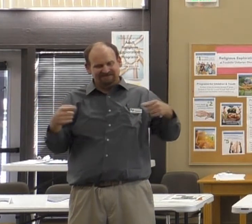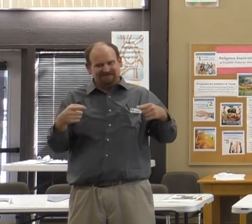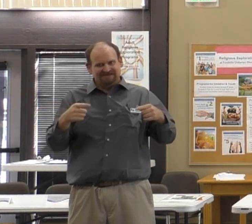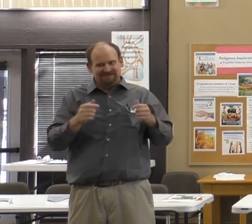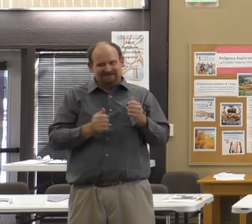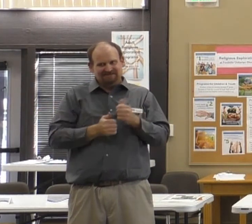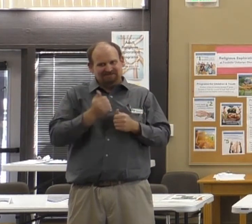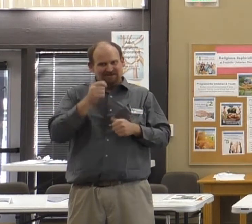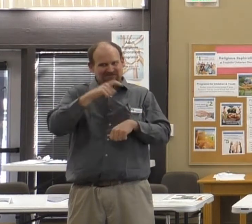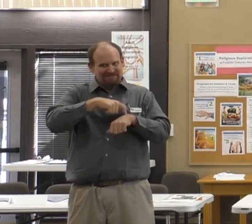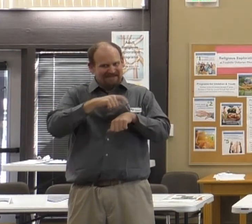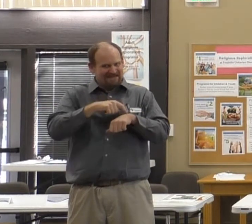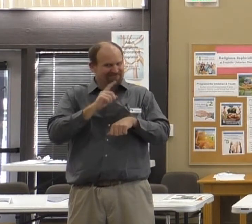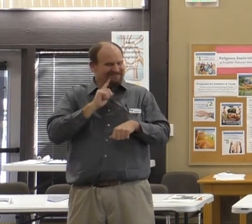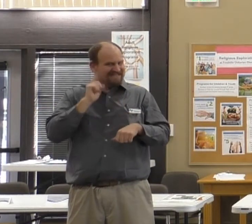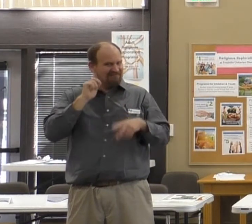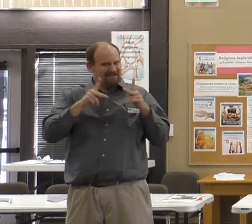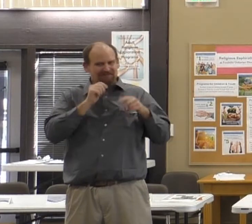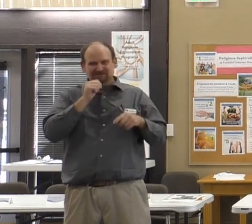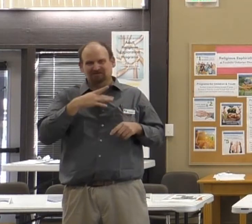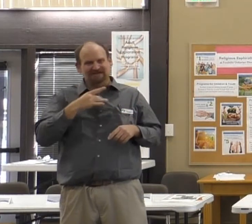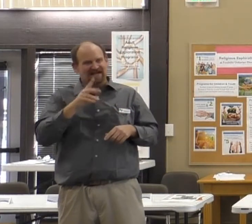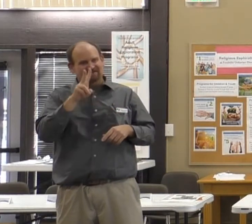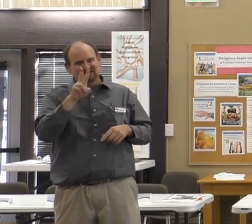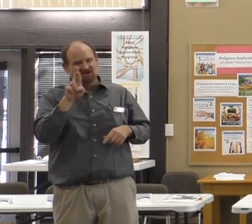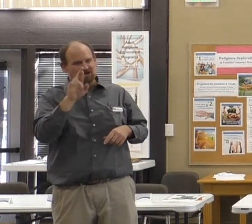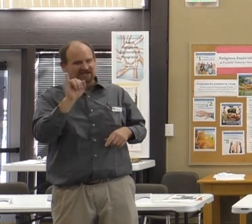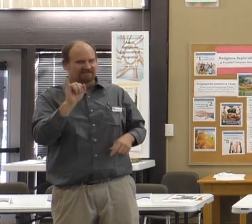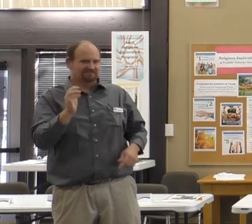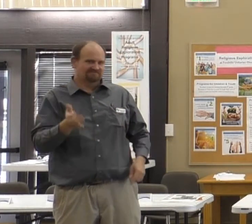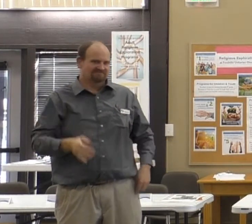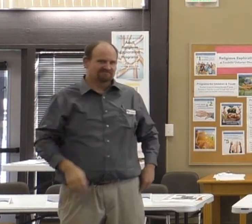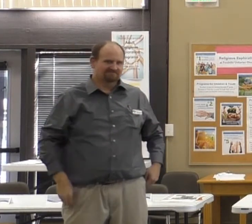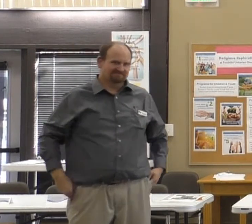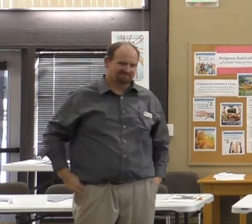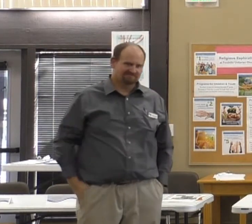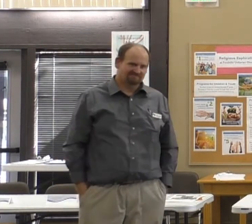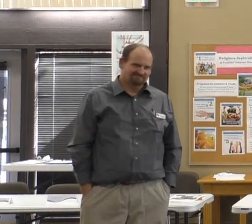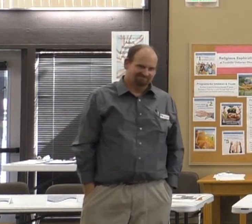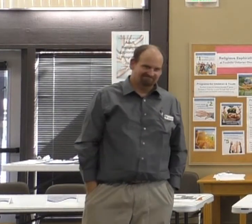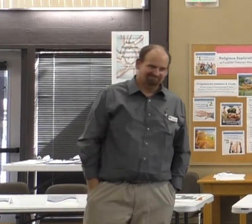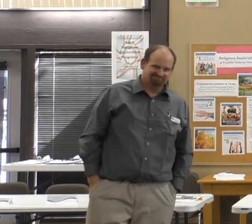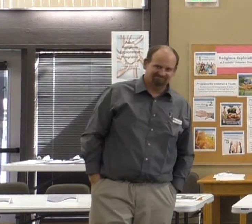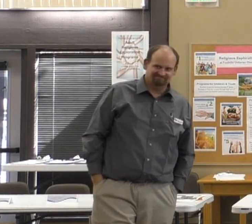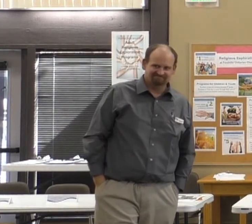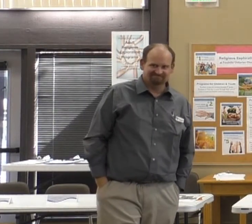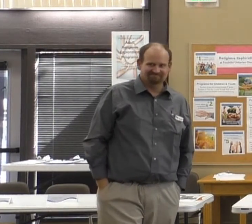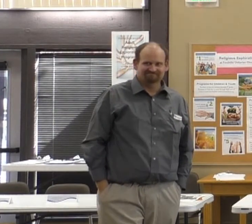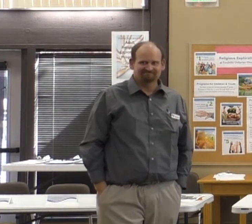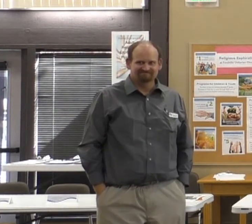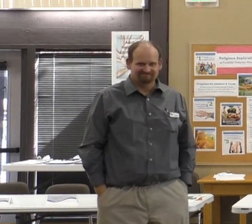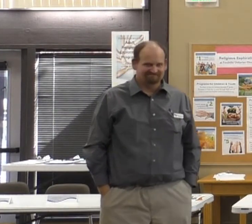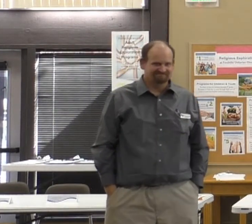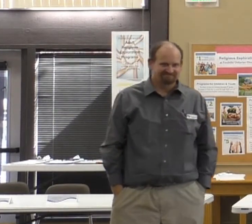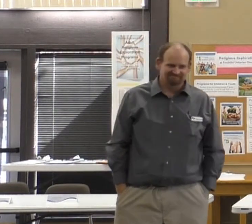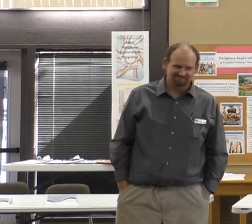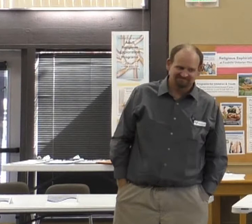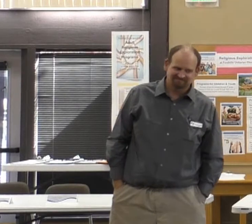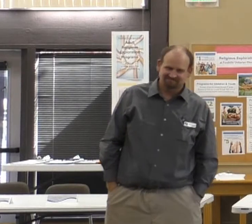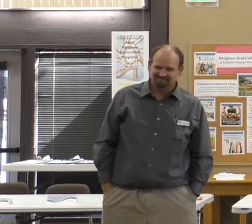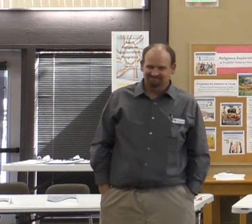in, and they use the hospital or the facility's internet connection in order